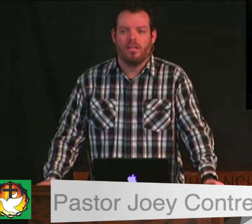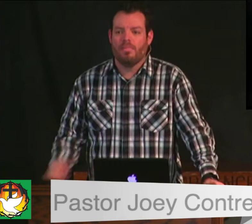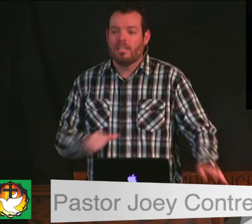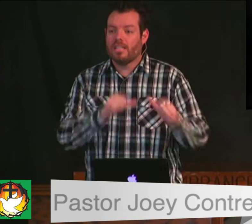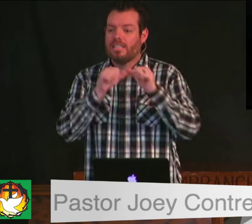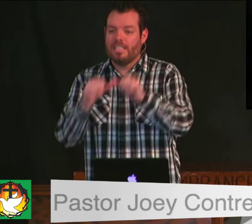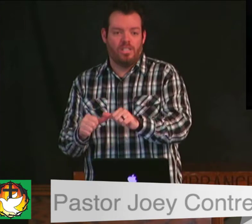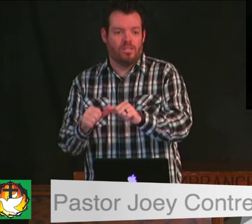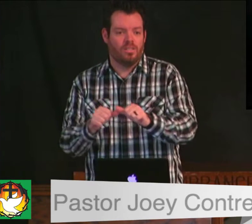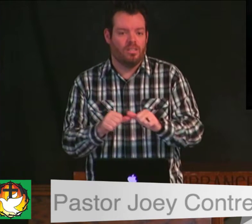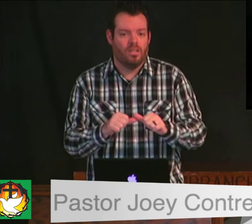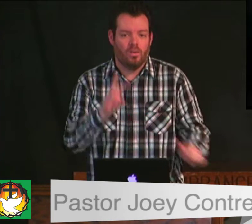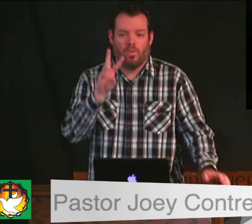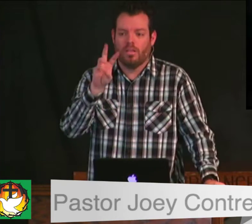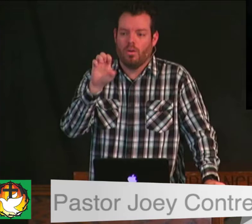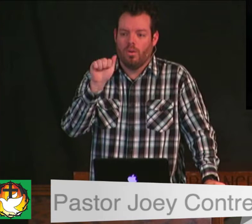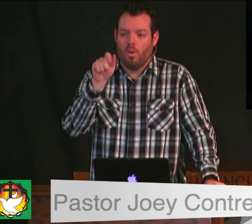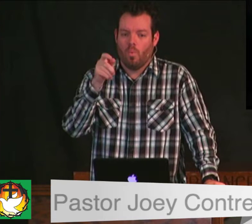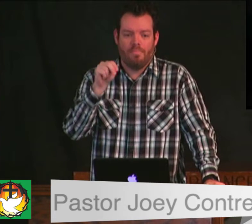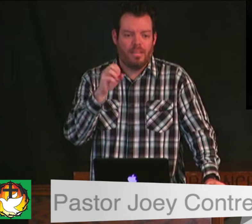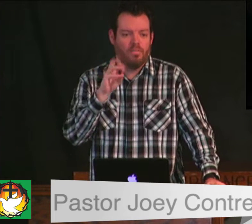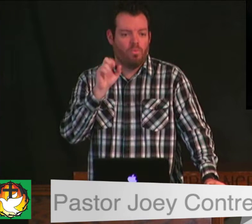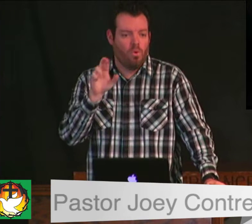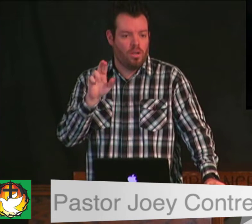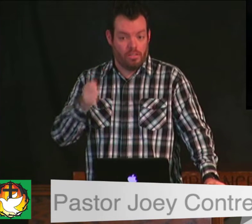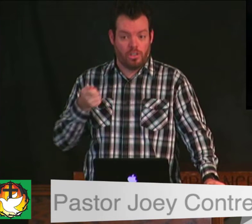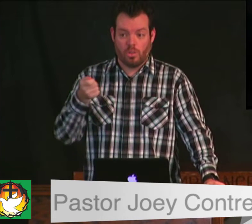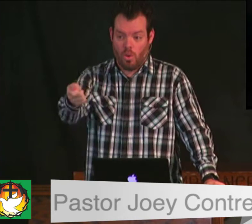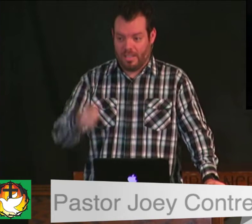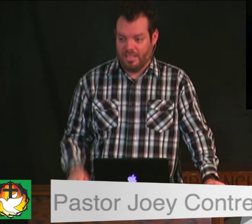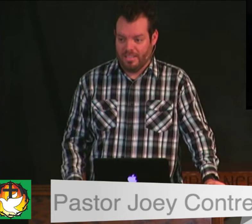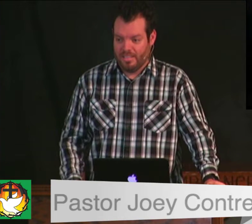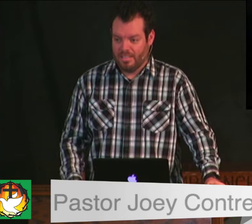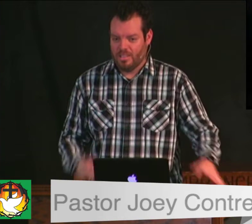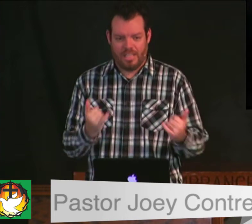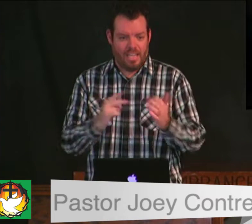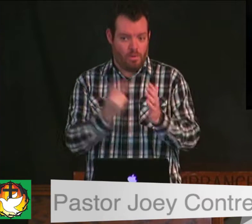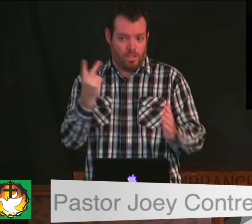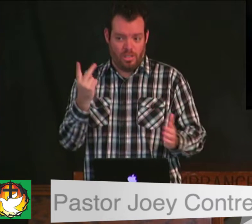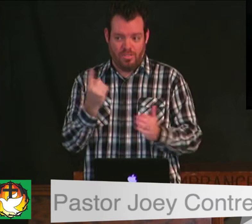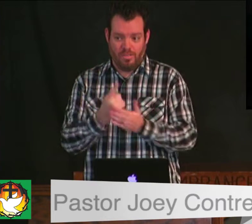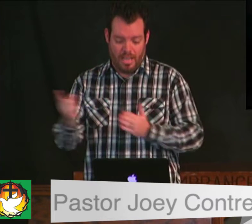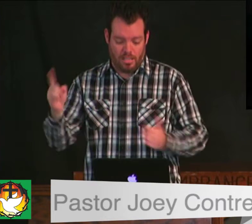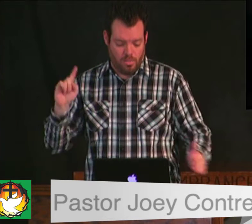But as I continue with the weapon of war, the sword, today is part two from last week.